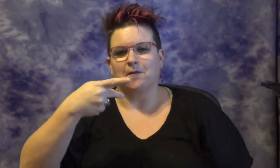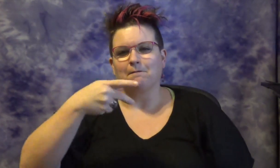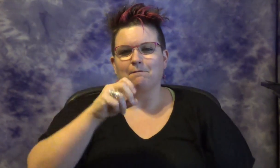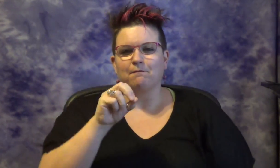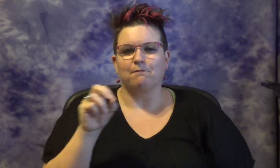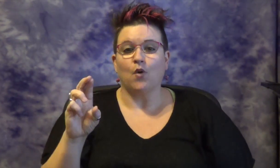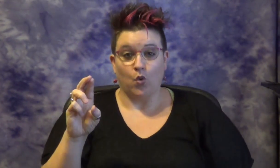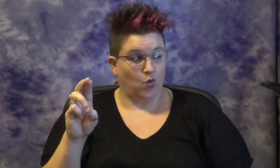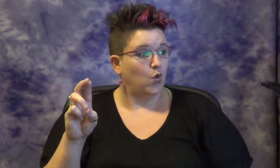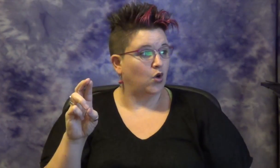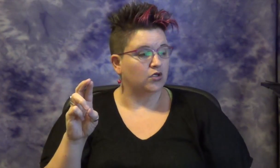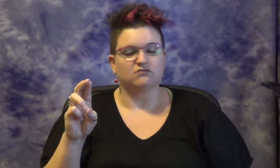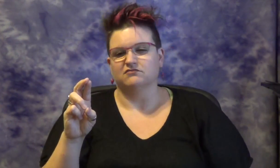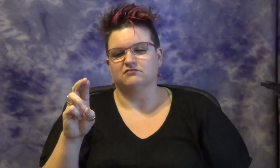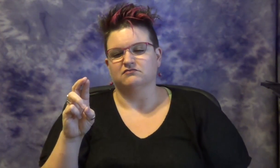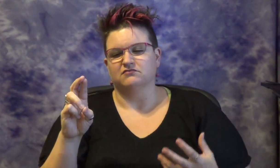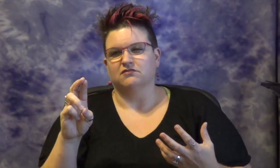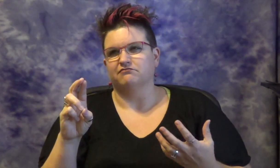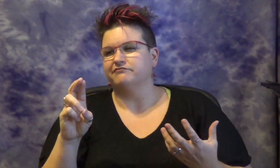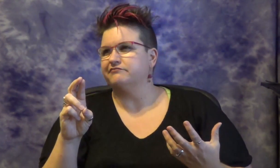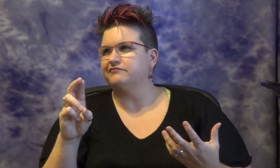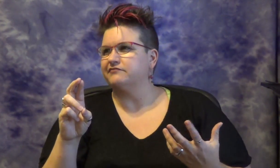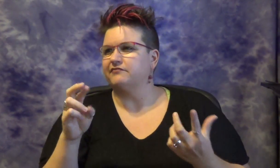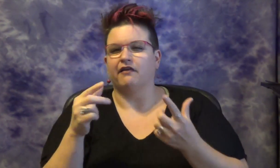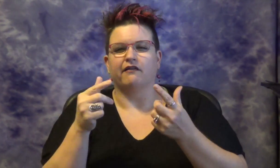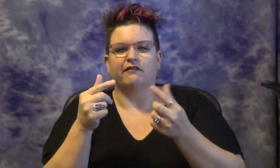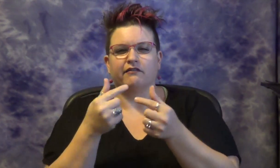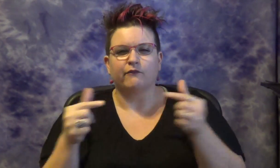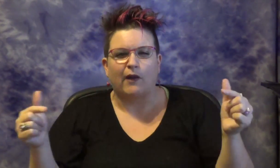feel that it is poorly